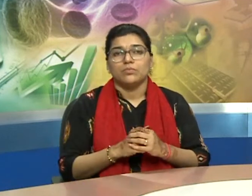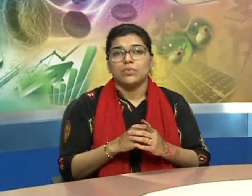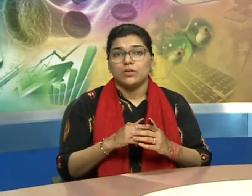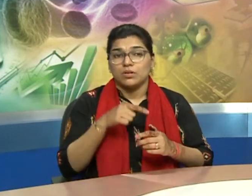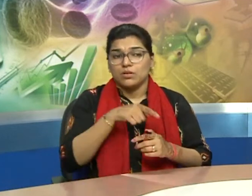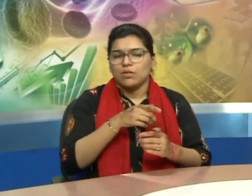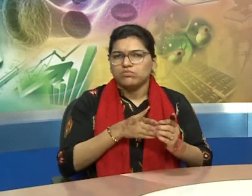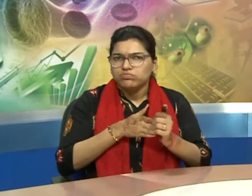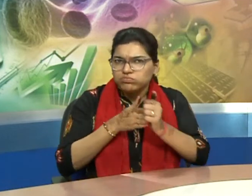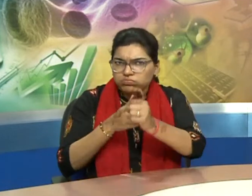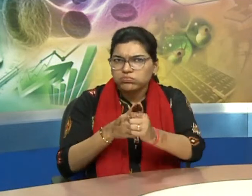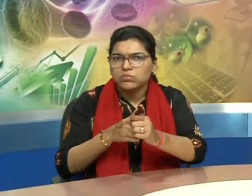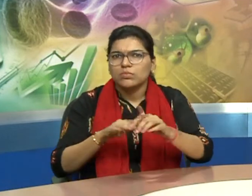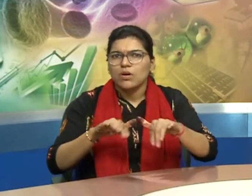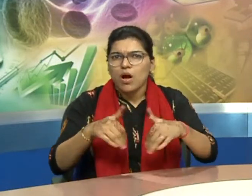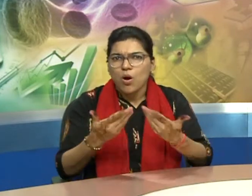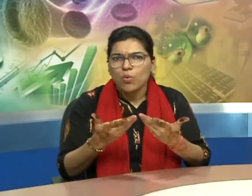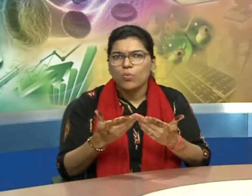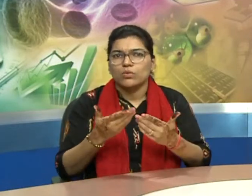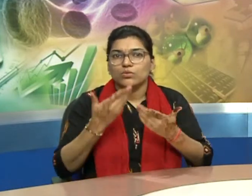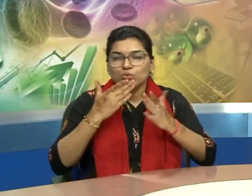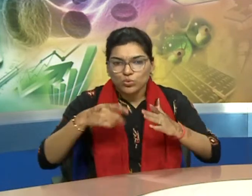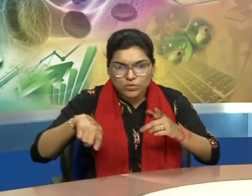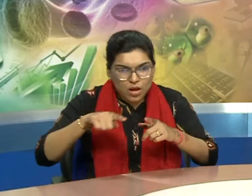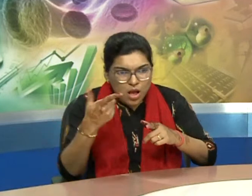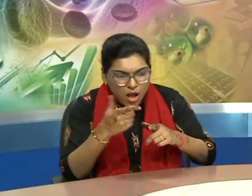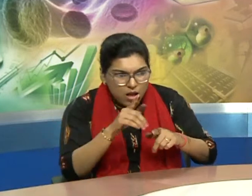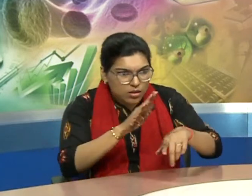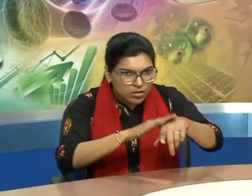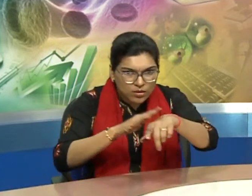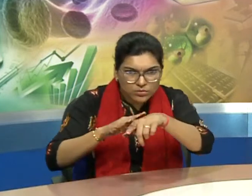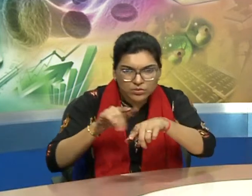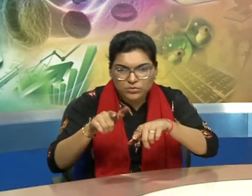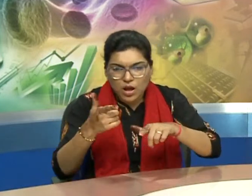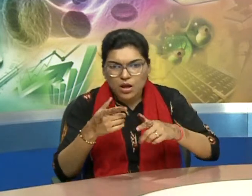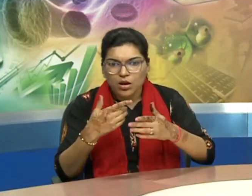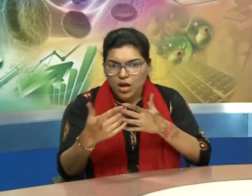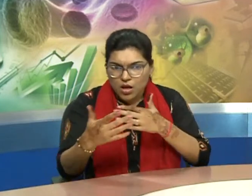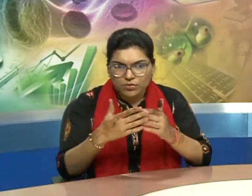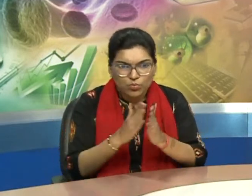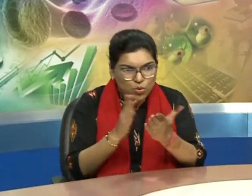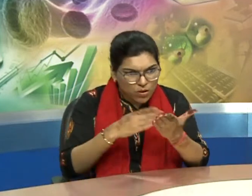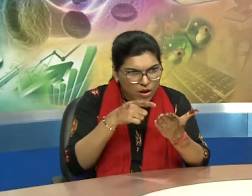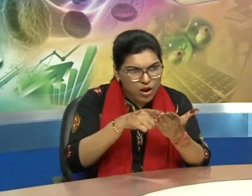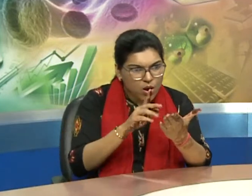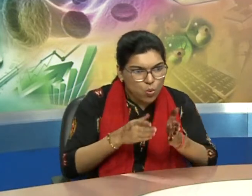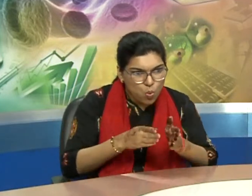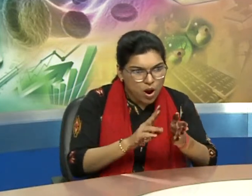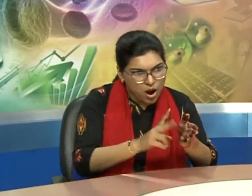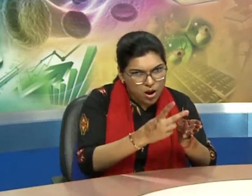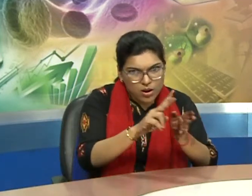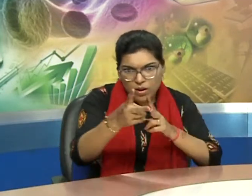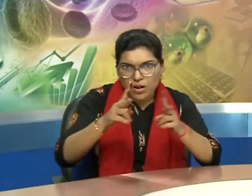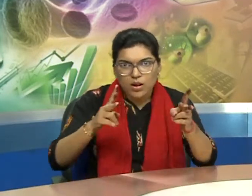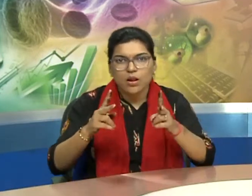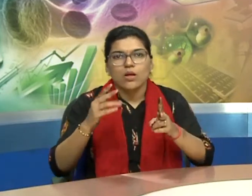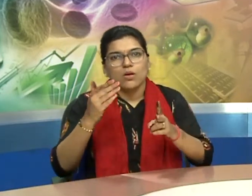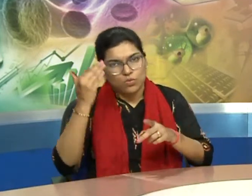Another service is it provides guidance to the students in the use of manual or computer